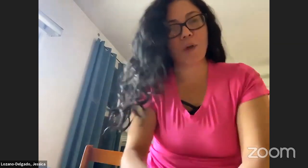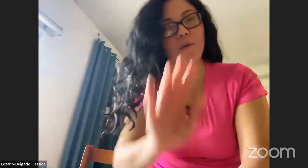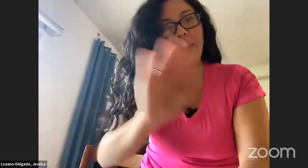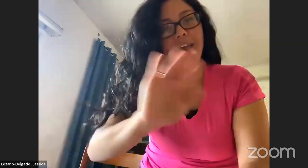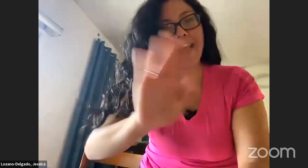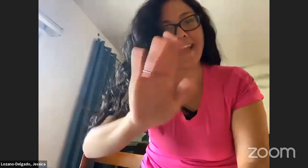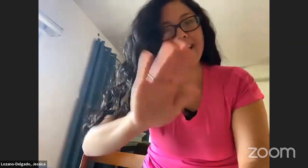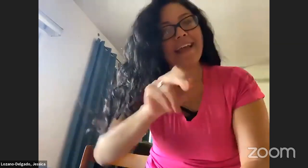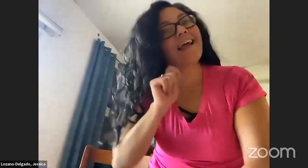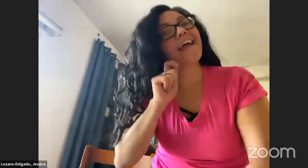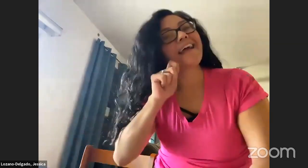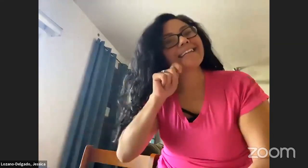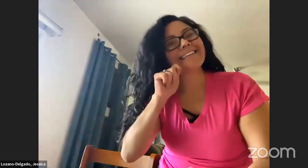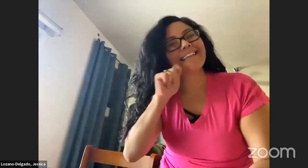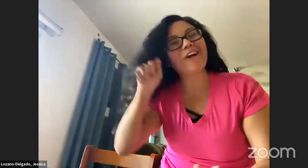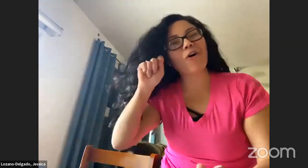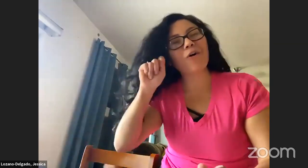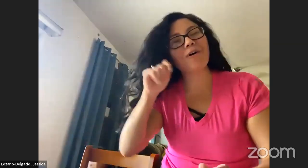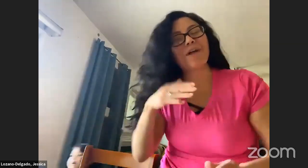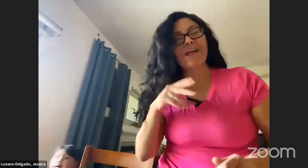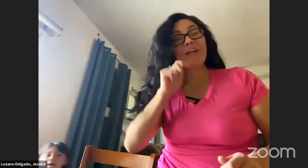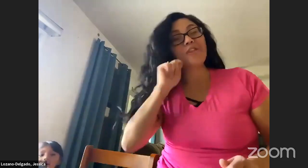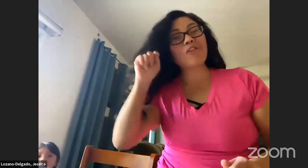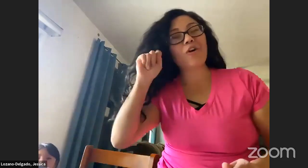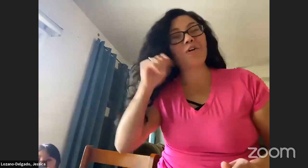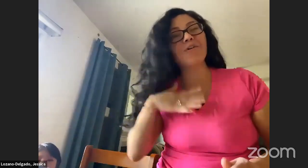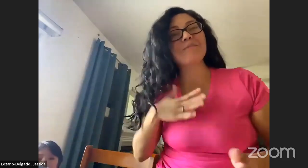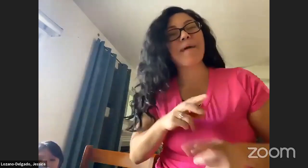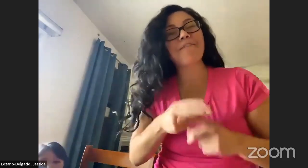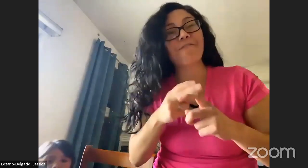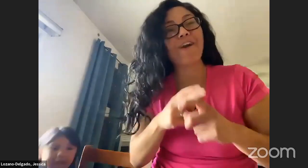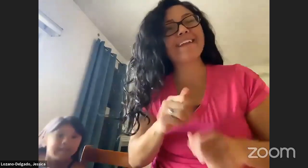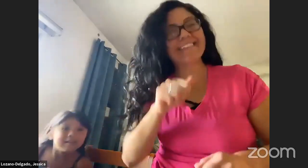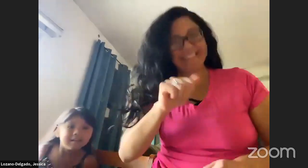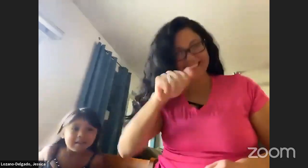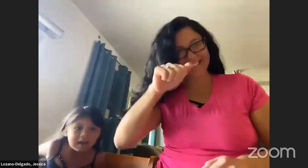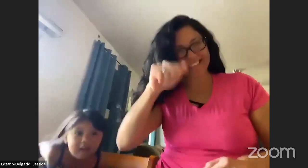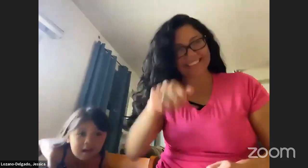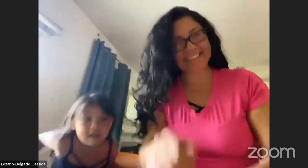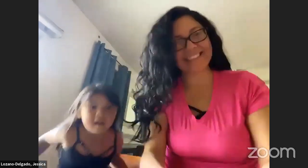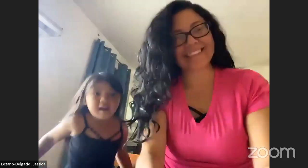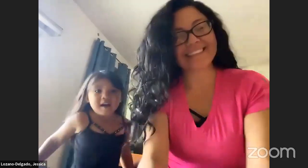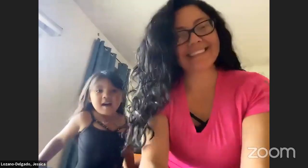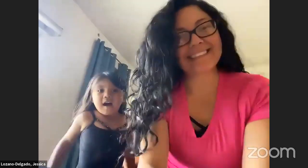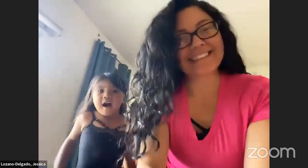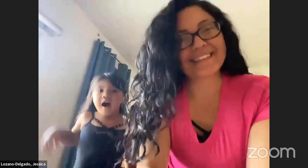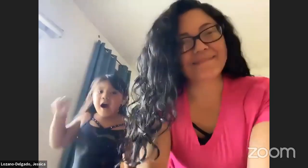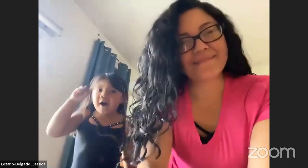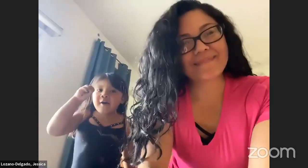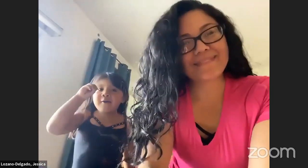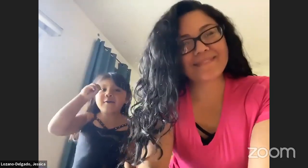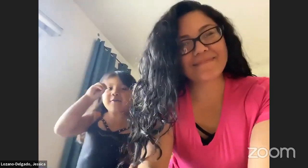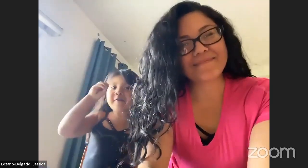Oh, and hi, Nicole. Hi, Nicole's Nicole. my friend. Nicole is a friend of mine.